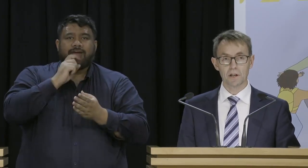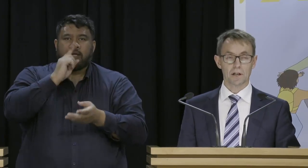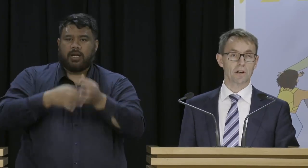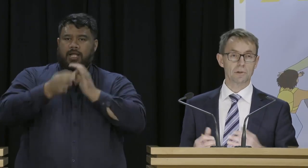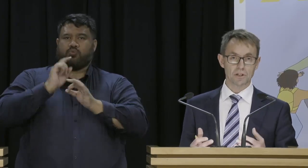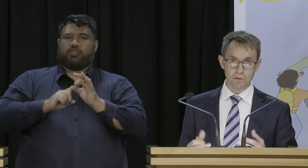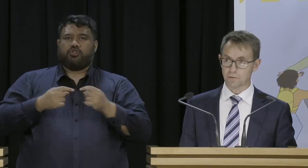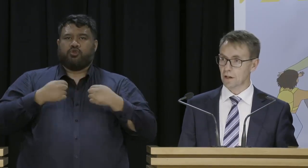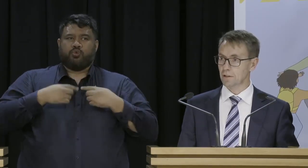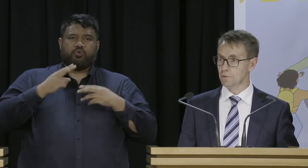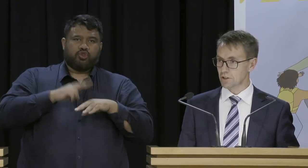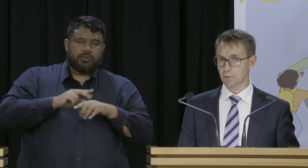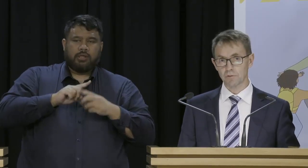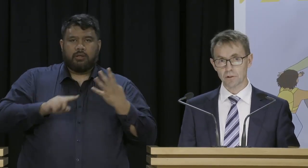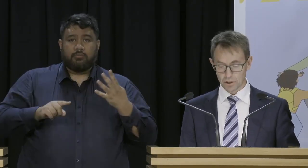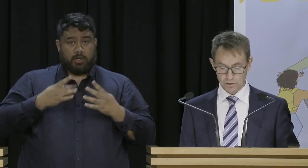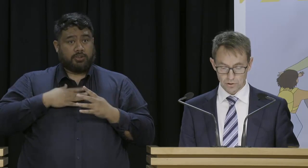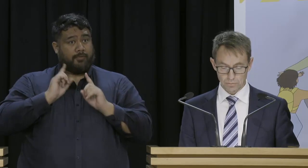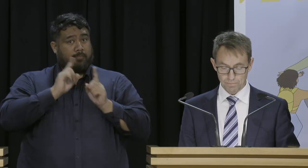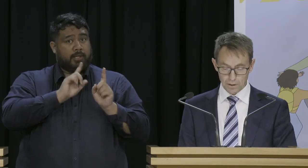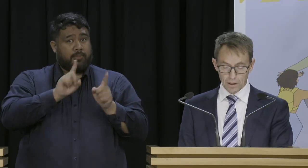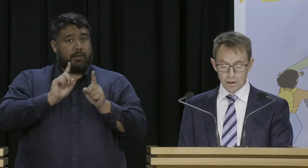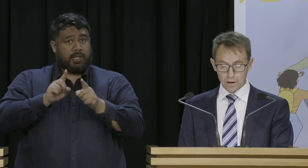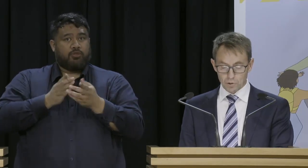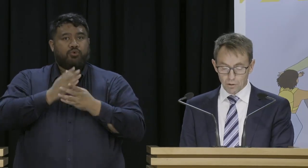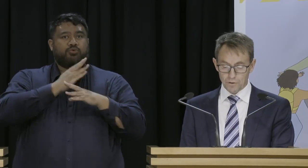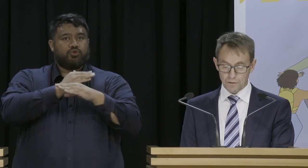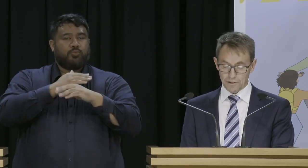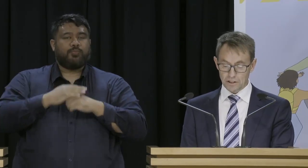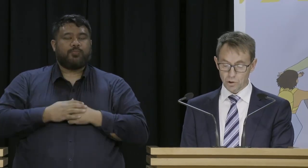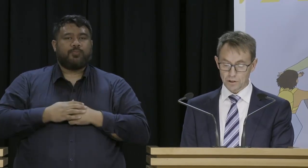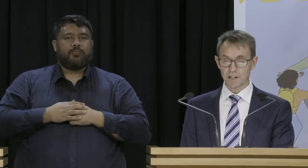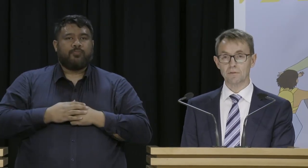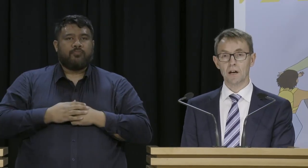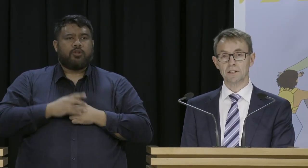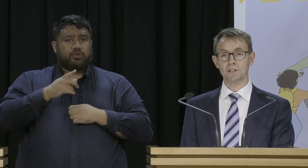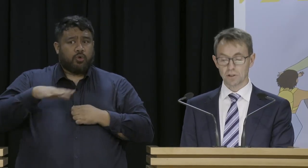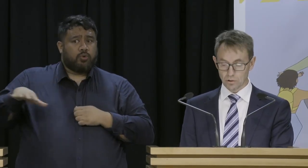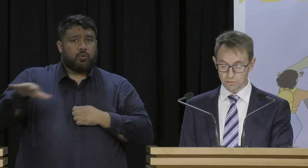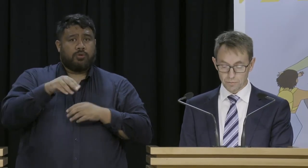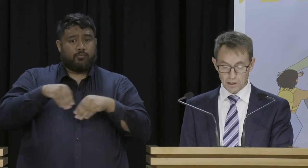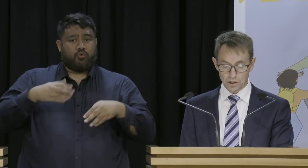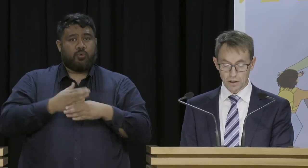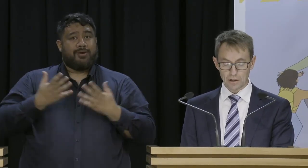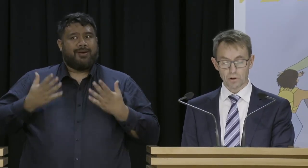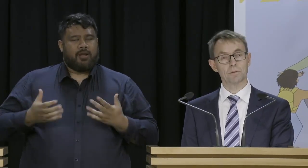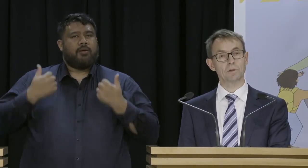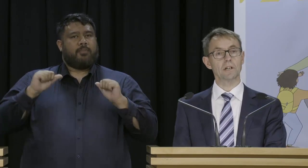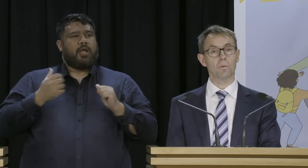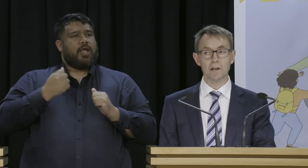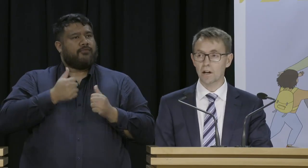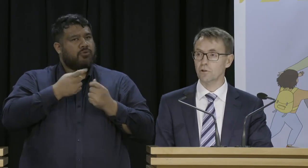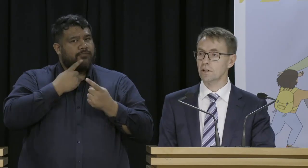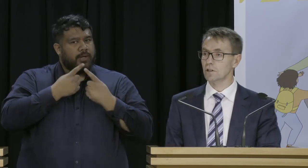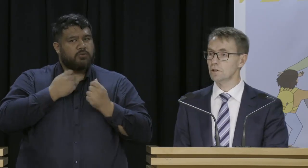experts, and I myself have done some of those over Zoom. I'm confident that these workers have access to good information, and with